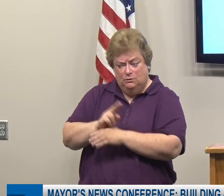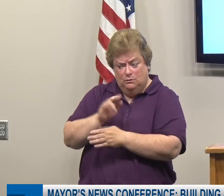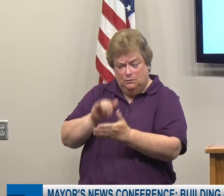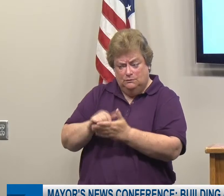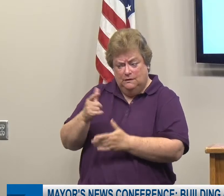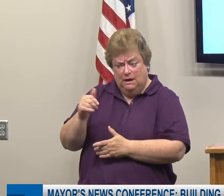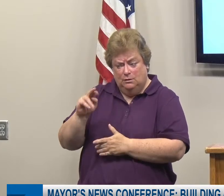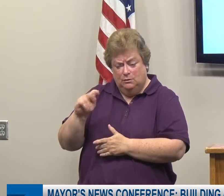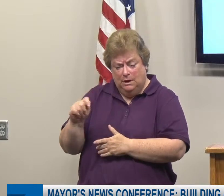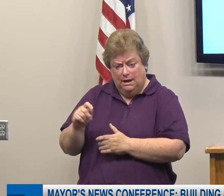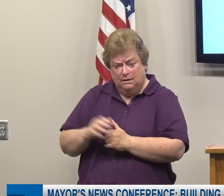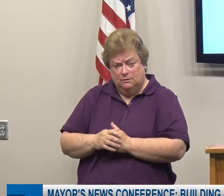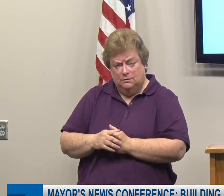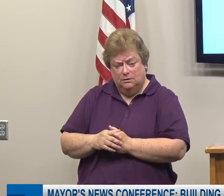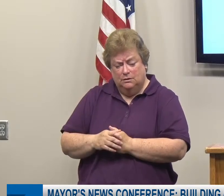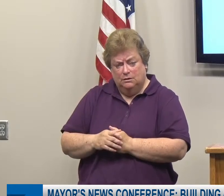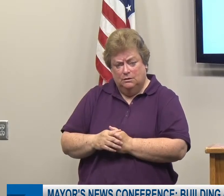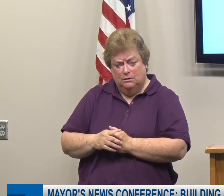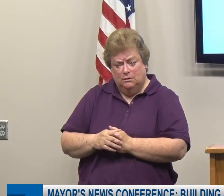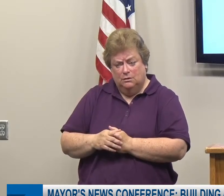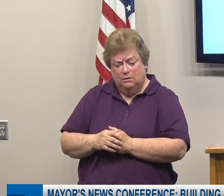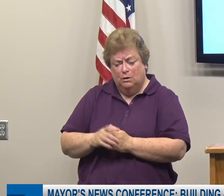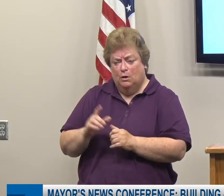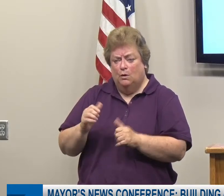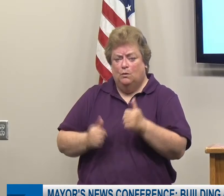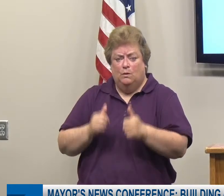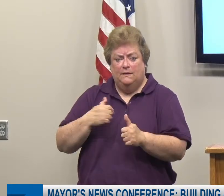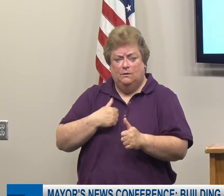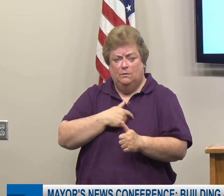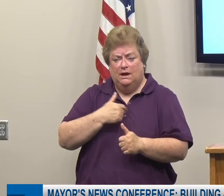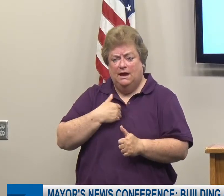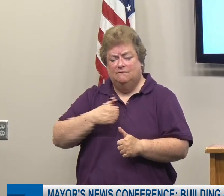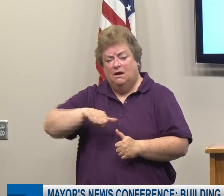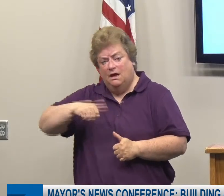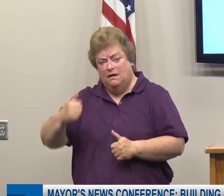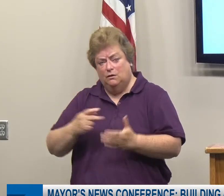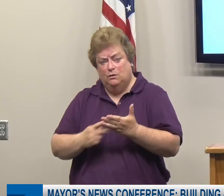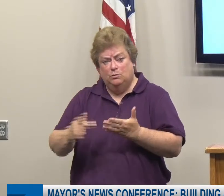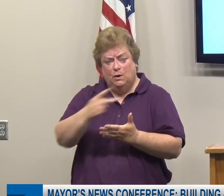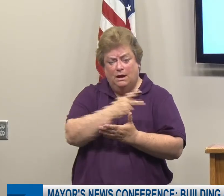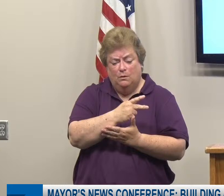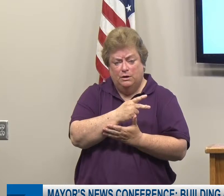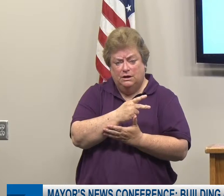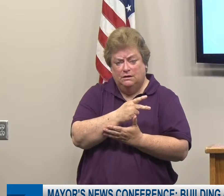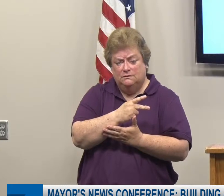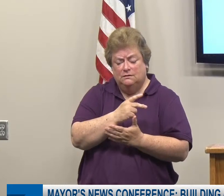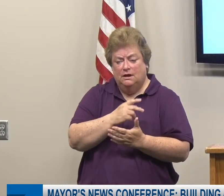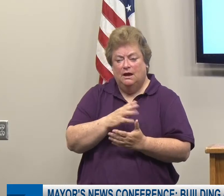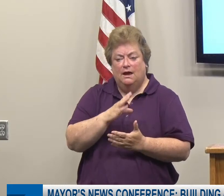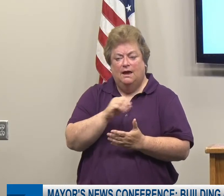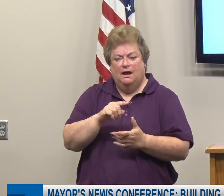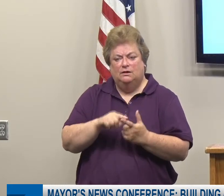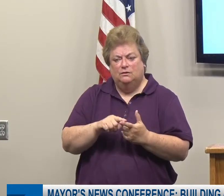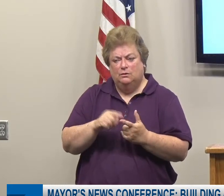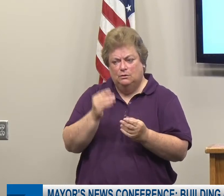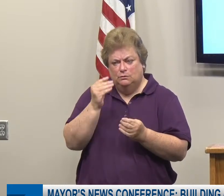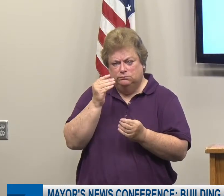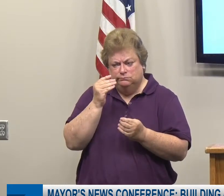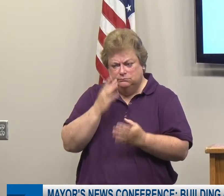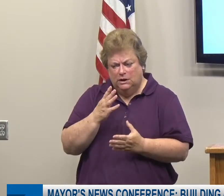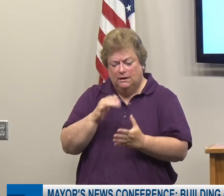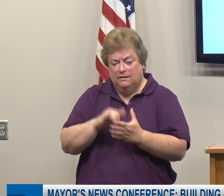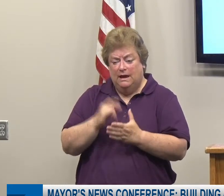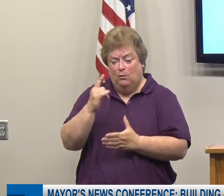not there are other priorities, and to acknowledge that one